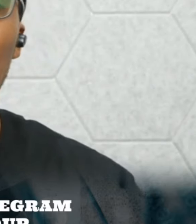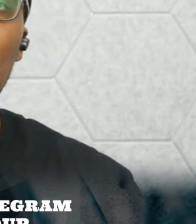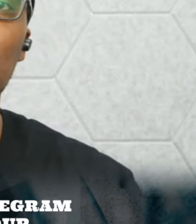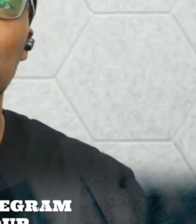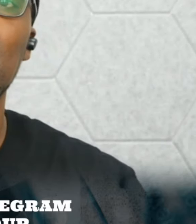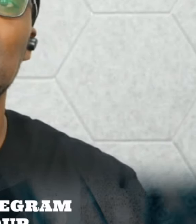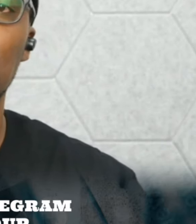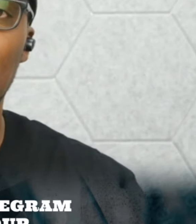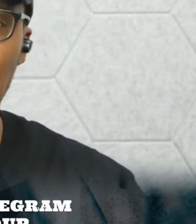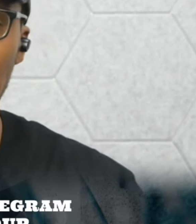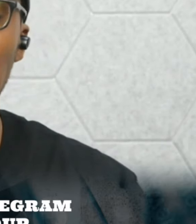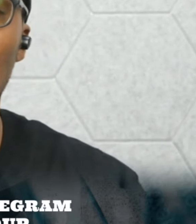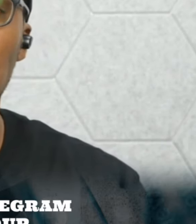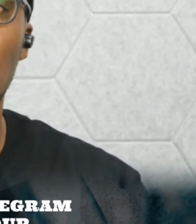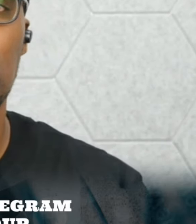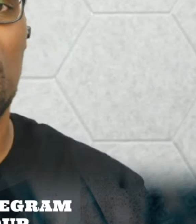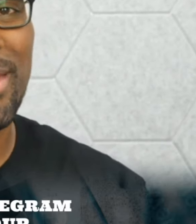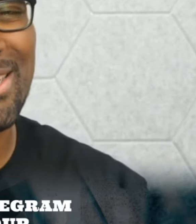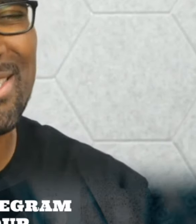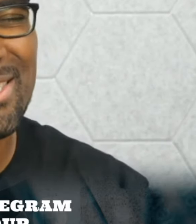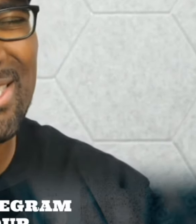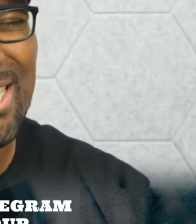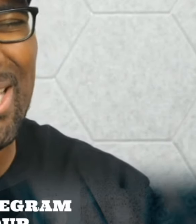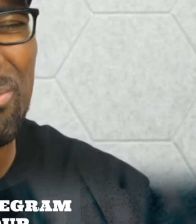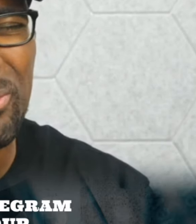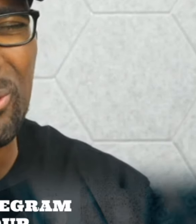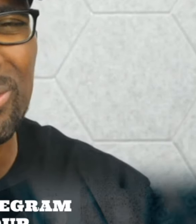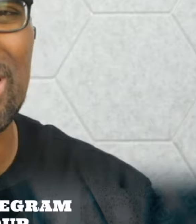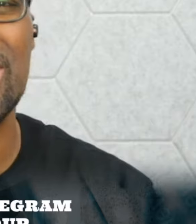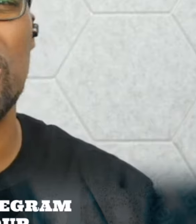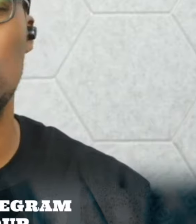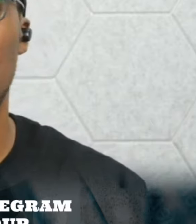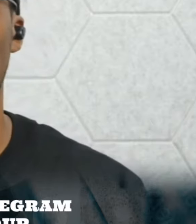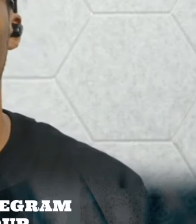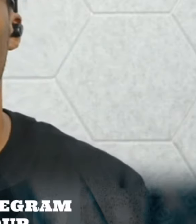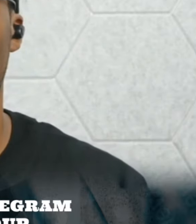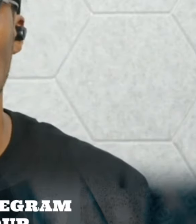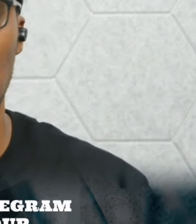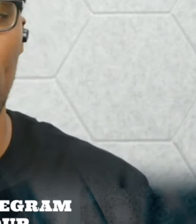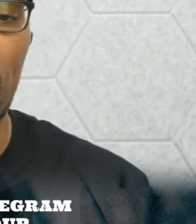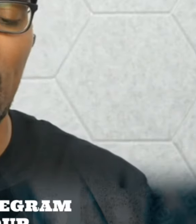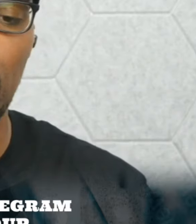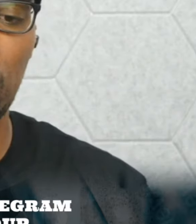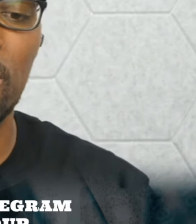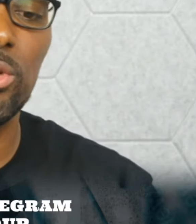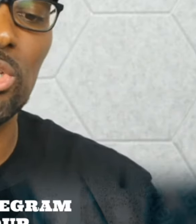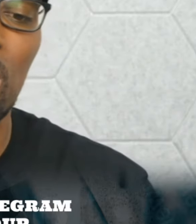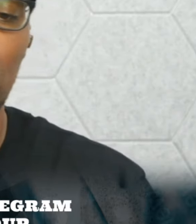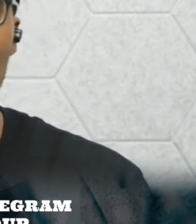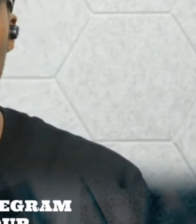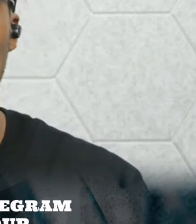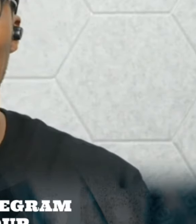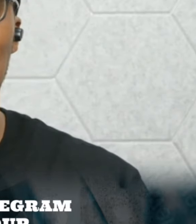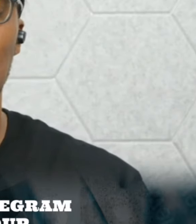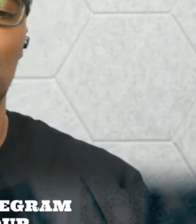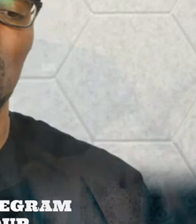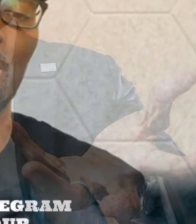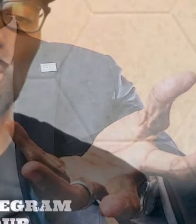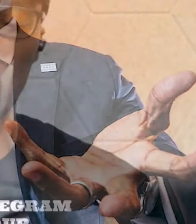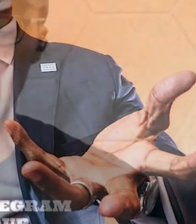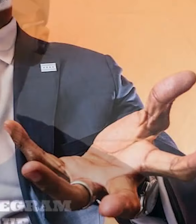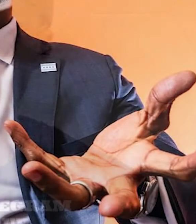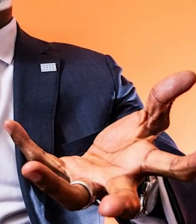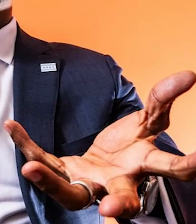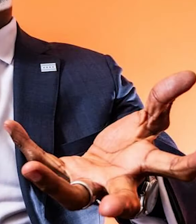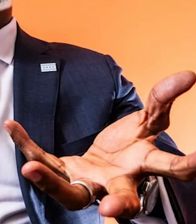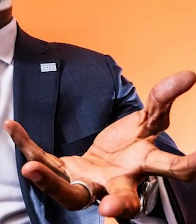information. And yes, that does also help to give me a slight boost in the YouTube algorithm also. And with the introduction out of the way, let's get into today's